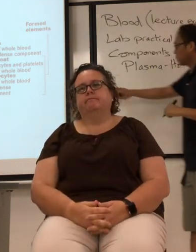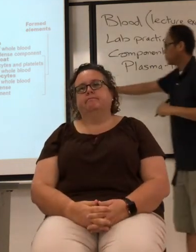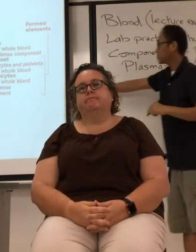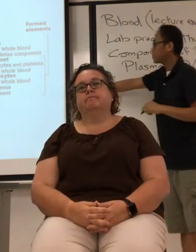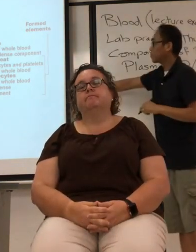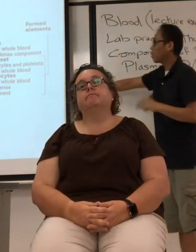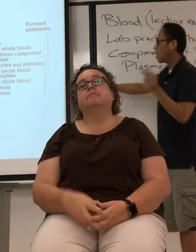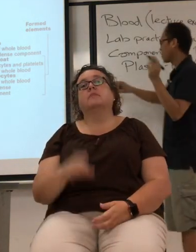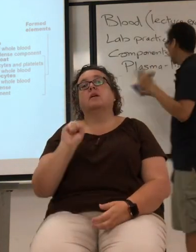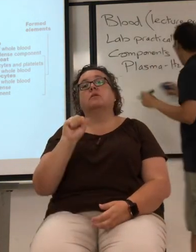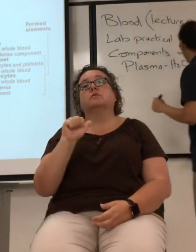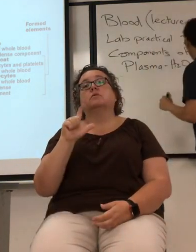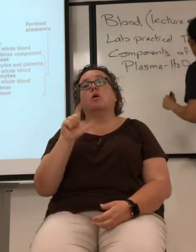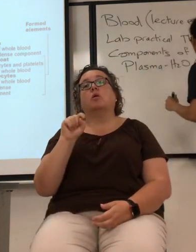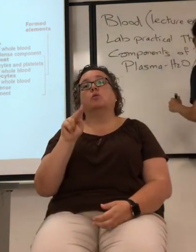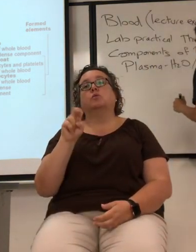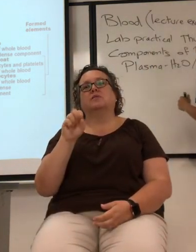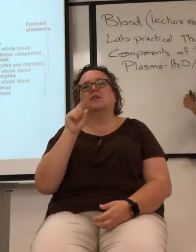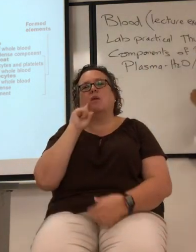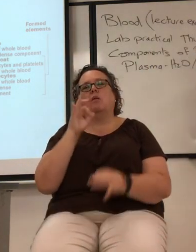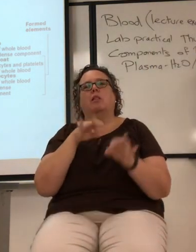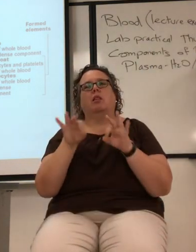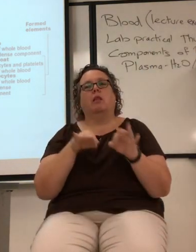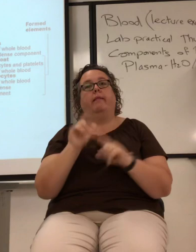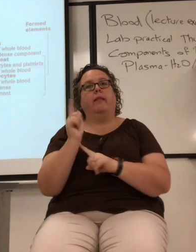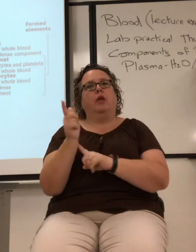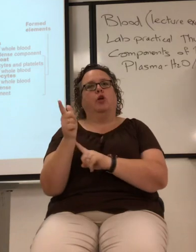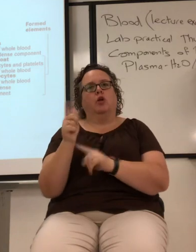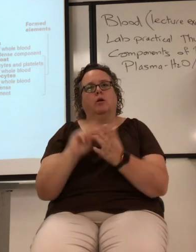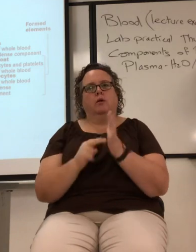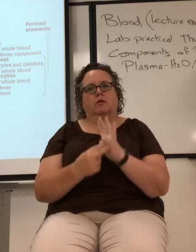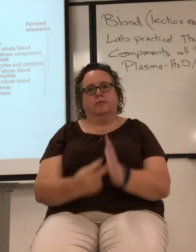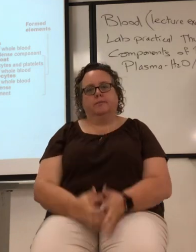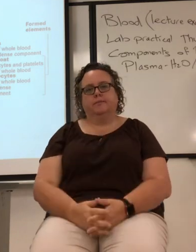And the solutes, well, I'll define them later, what they are.